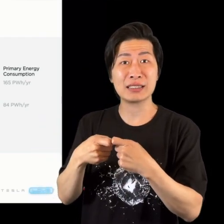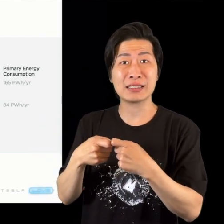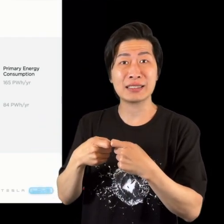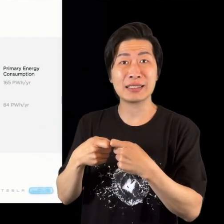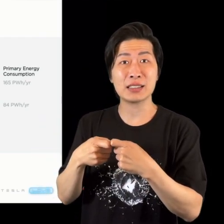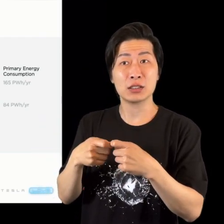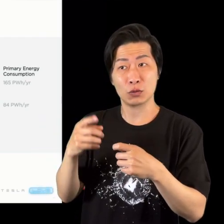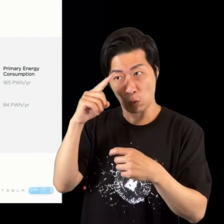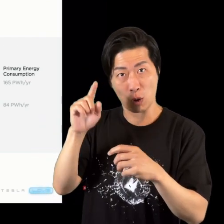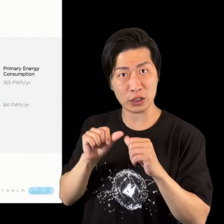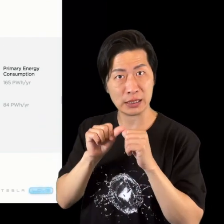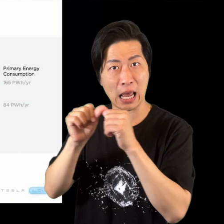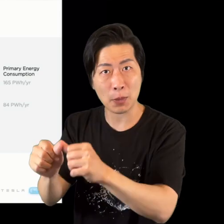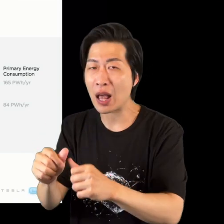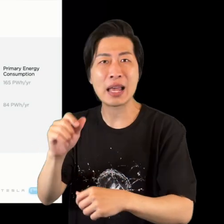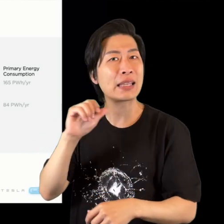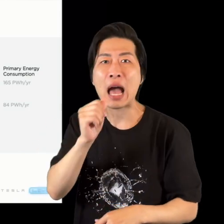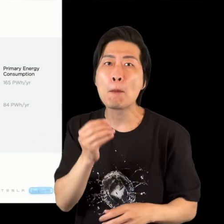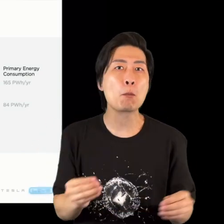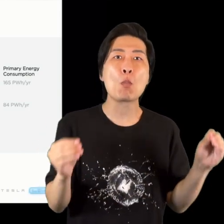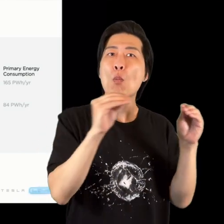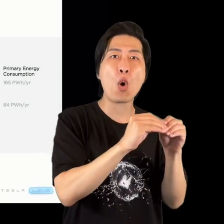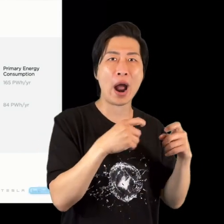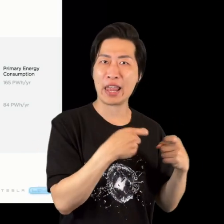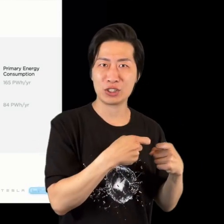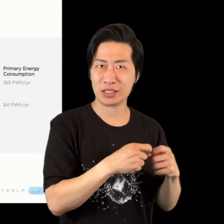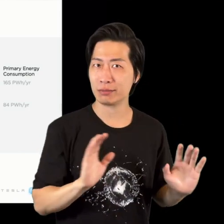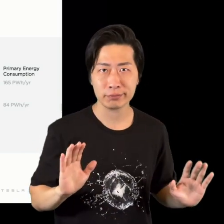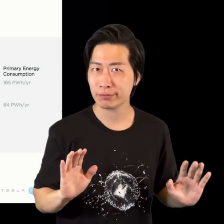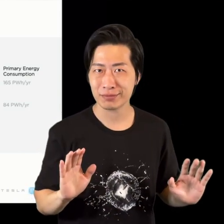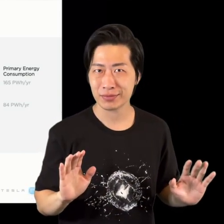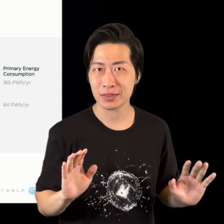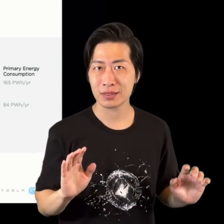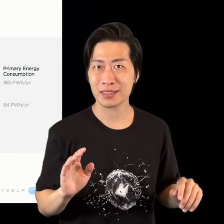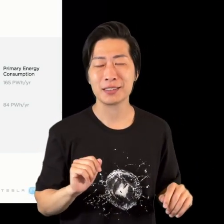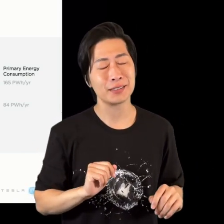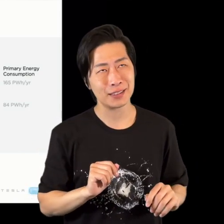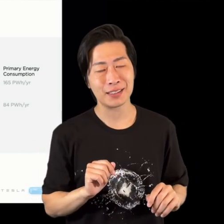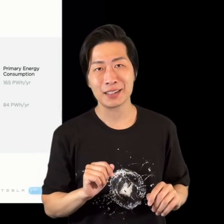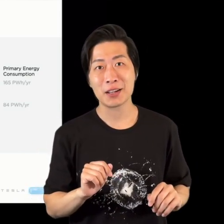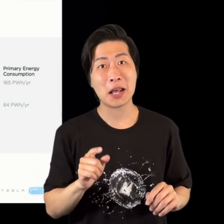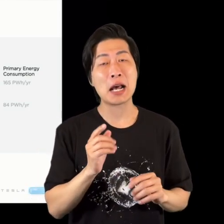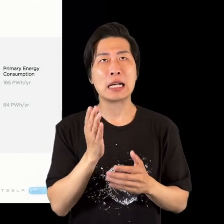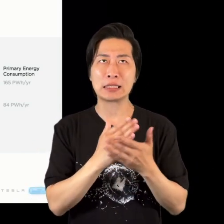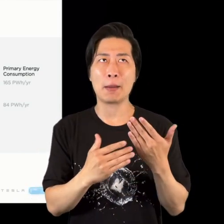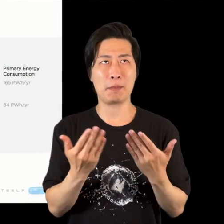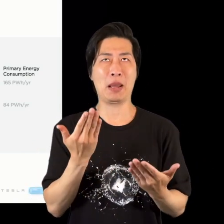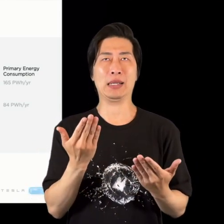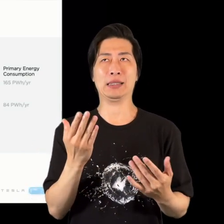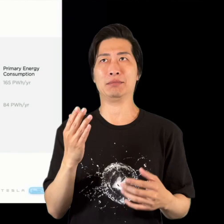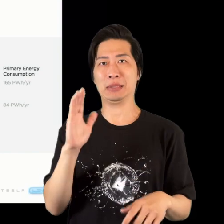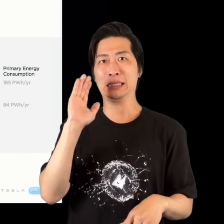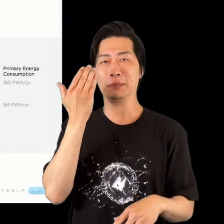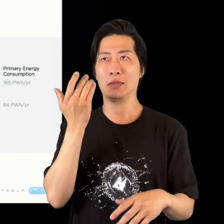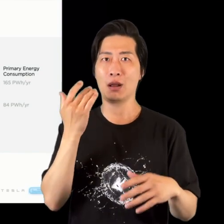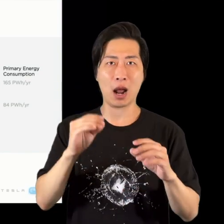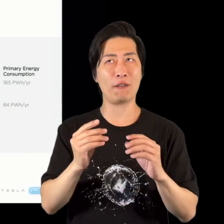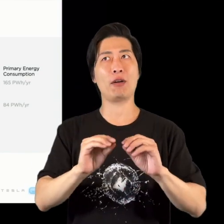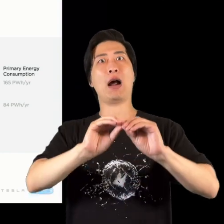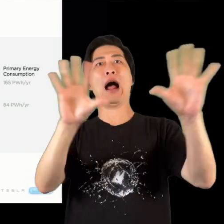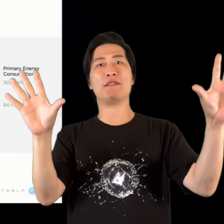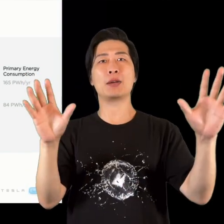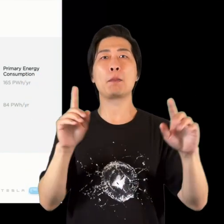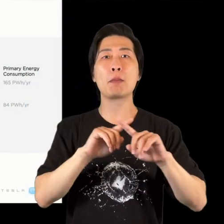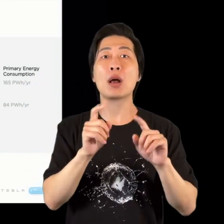sustainable, not more energy. It's actually more and some of these things may sound very obvious, but it's more energy efficient to